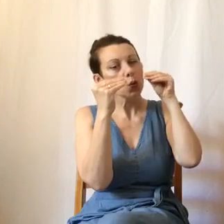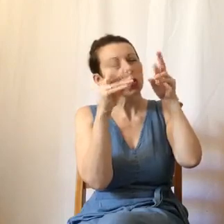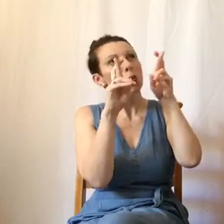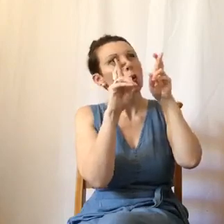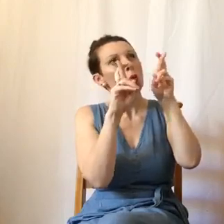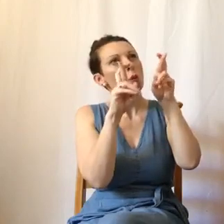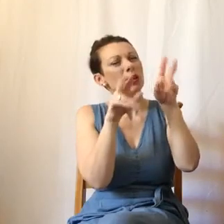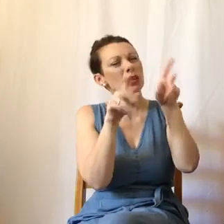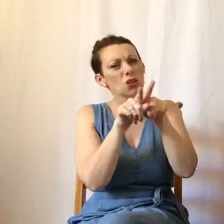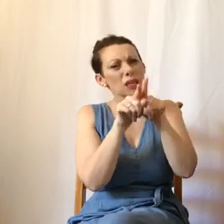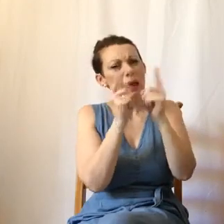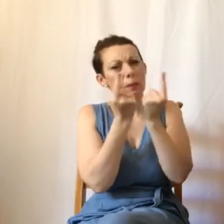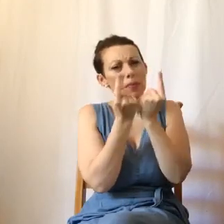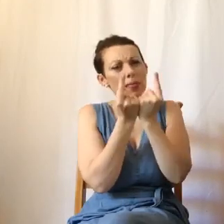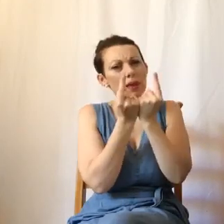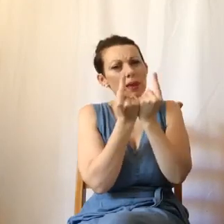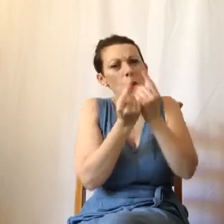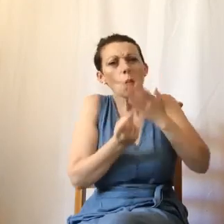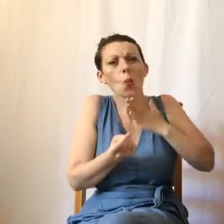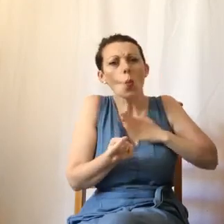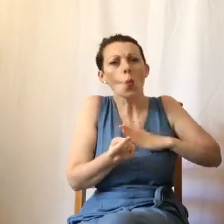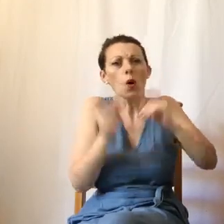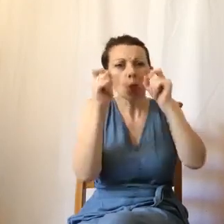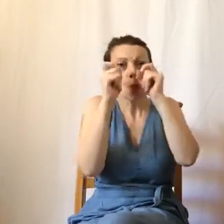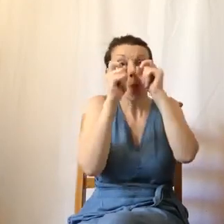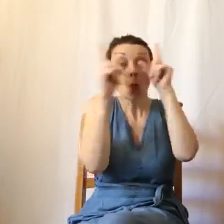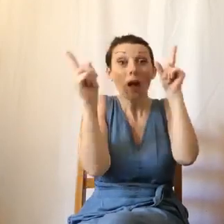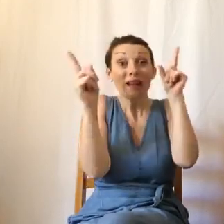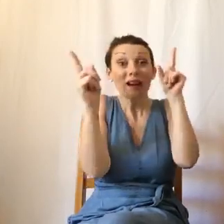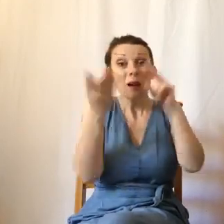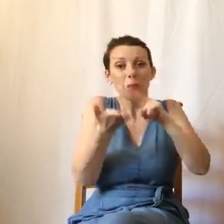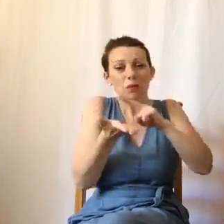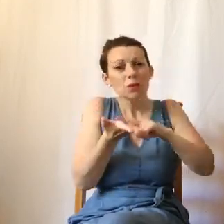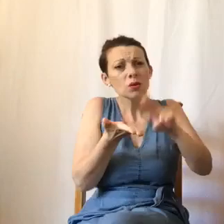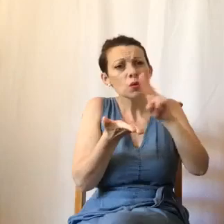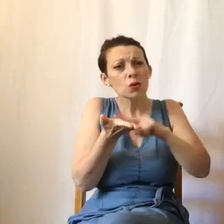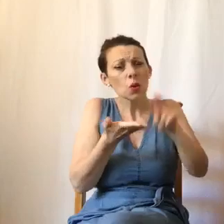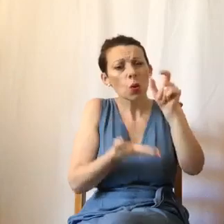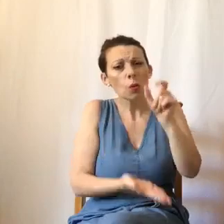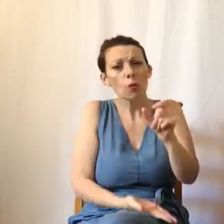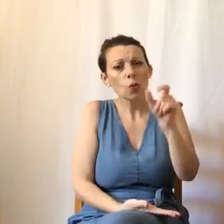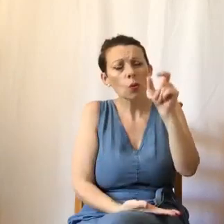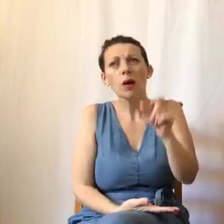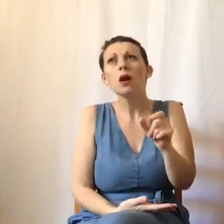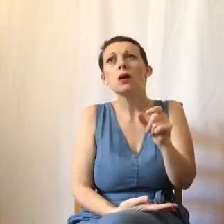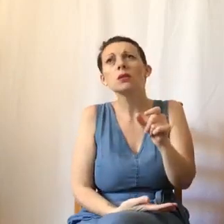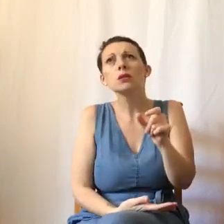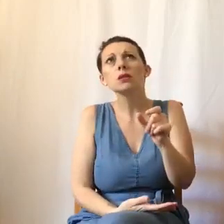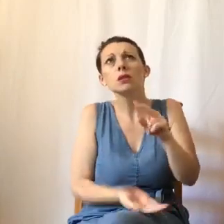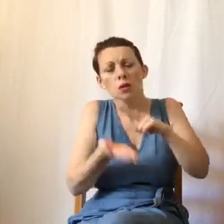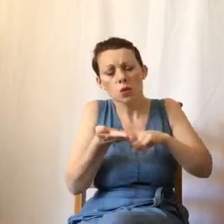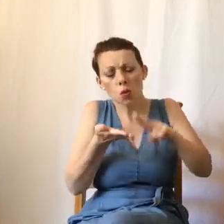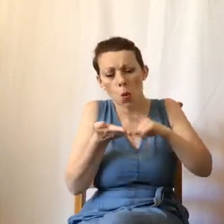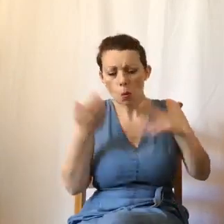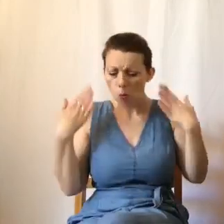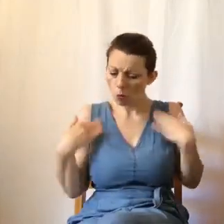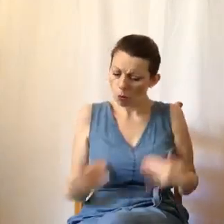as a normal person with a normal frame? The boy replied straight